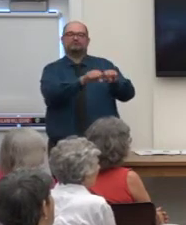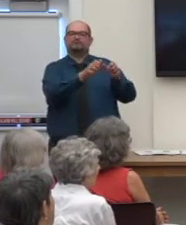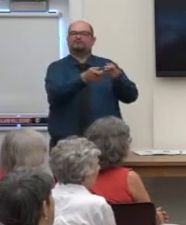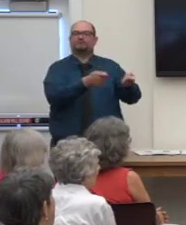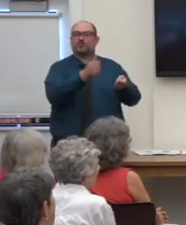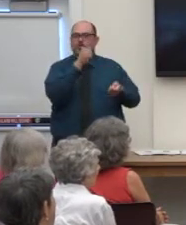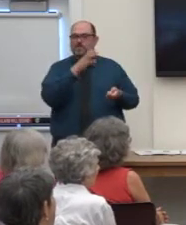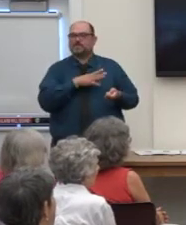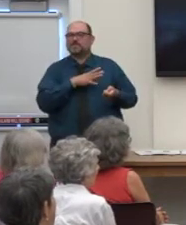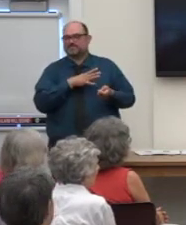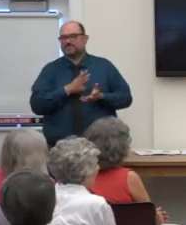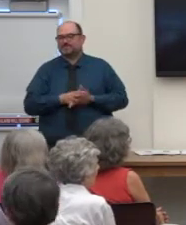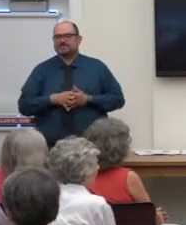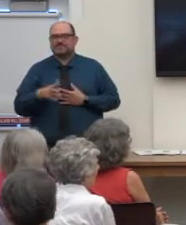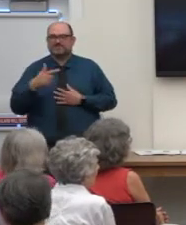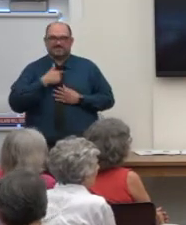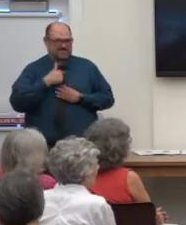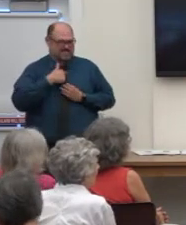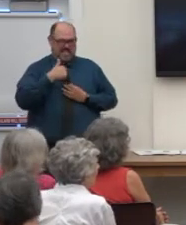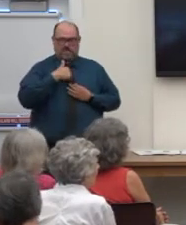didn't.